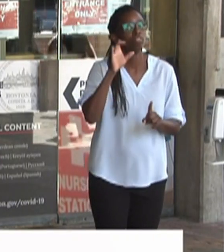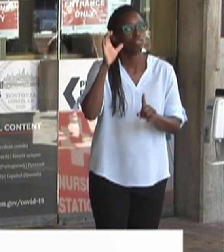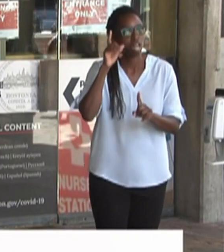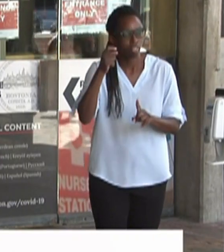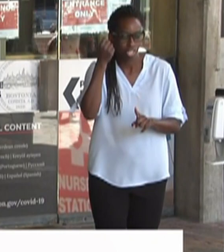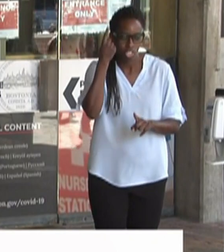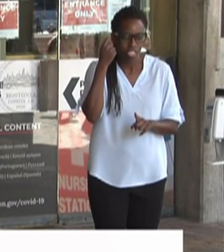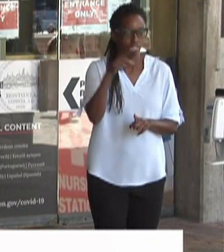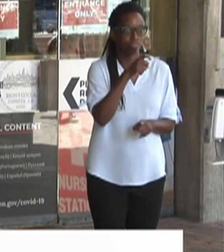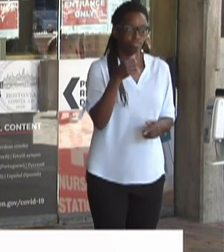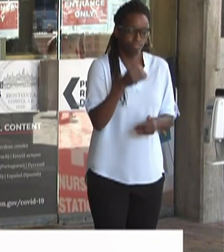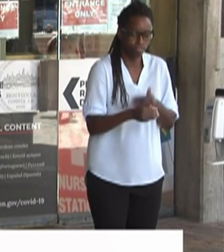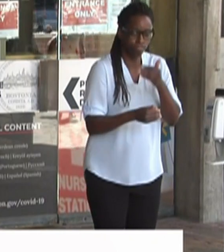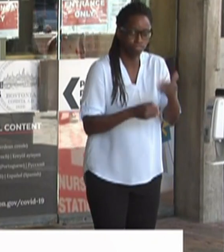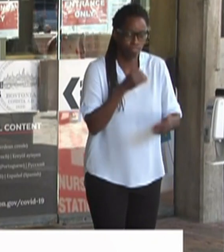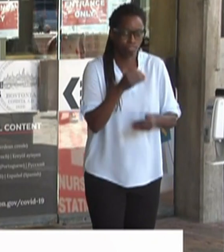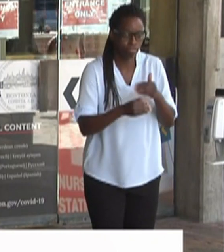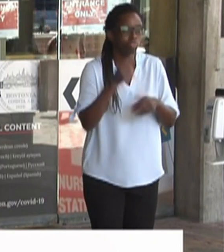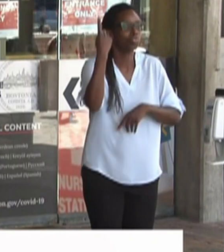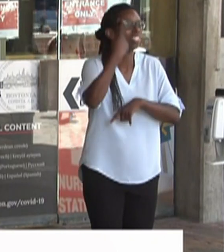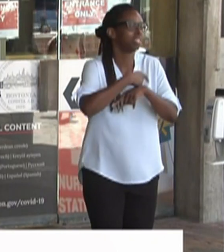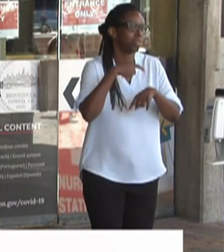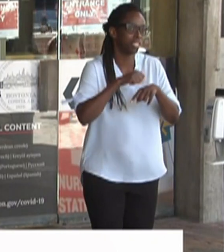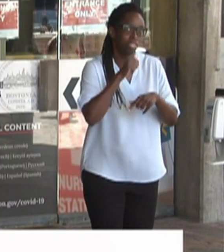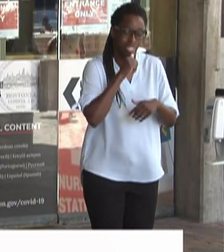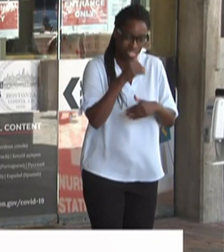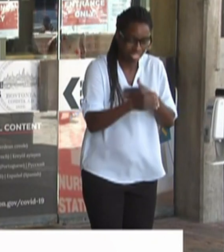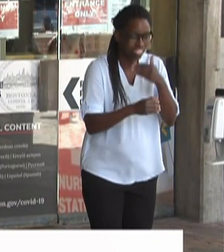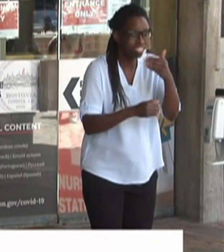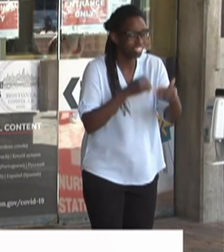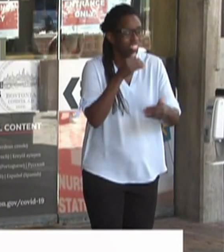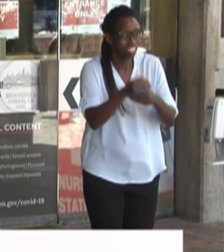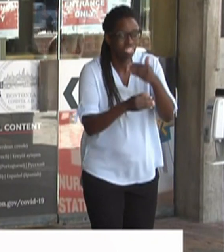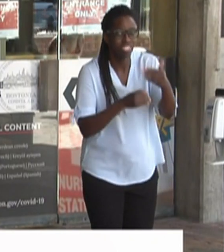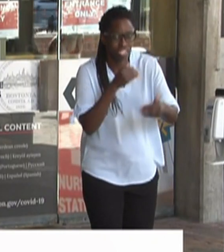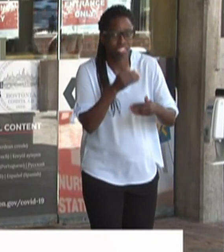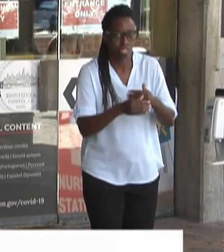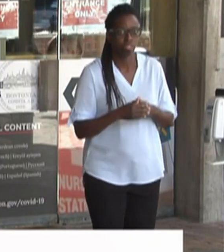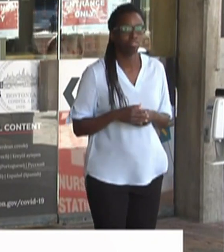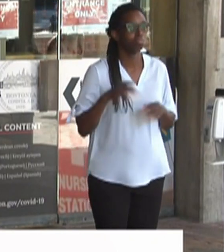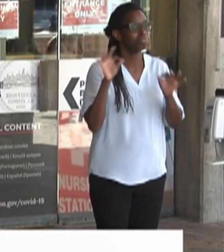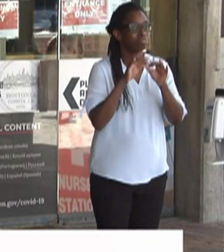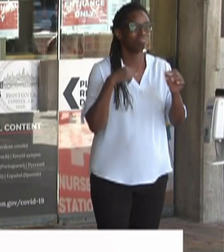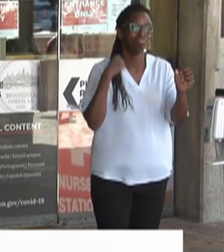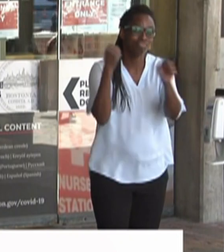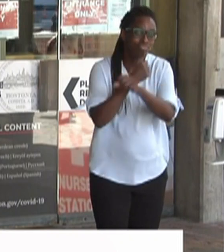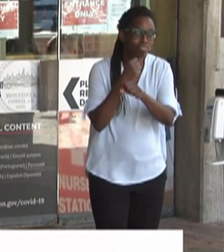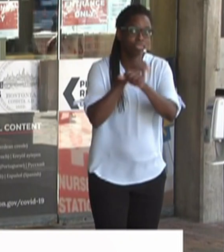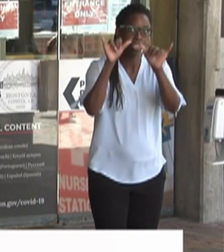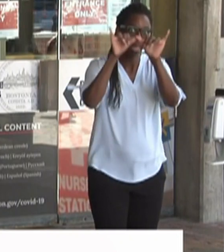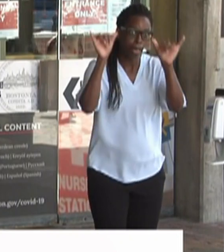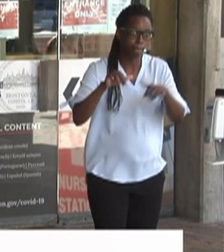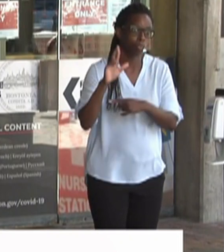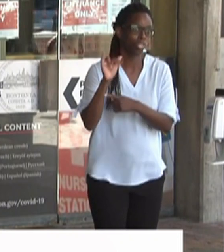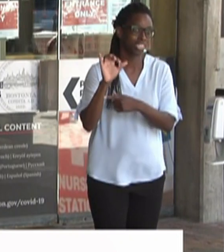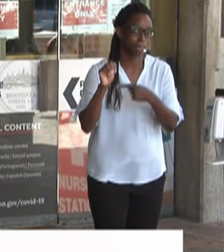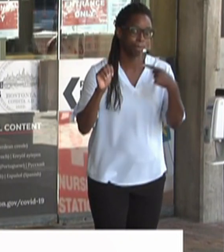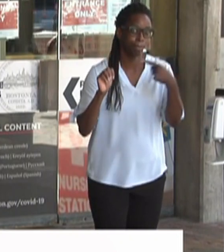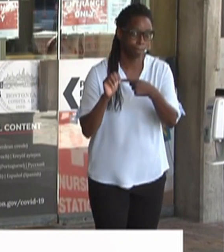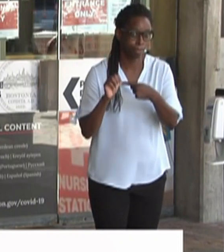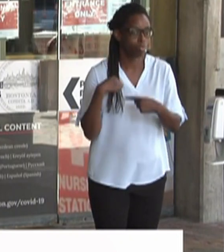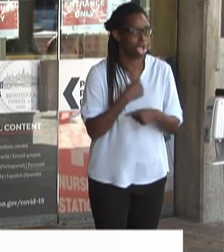battling systemic racism in all of its forms. One of the reasons why I would like to see our kids go back in